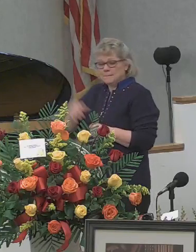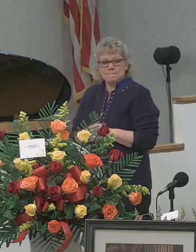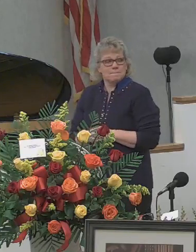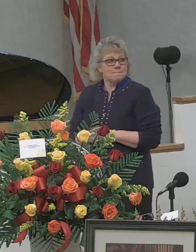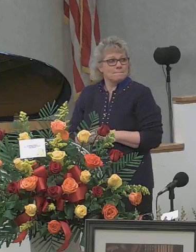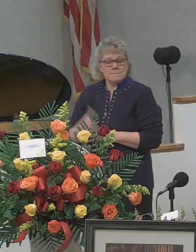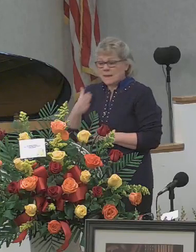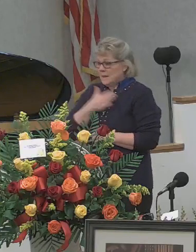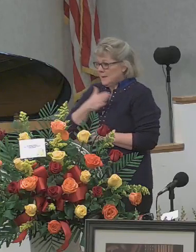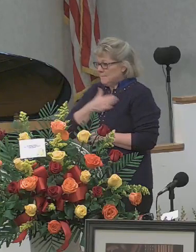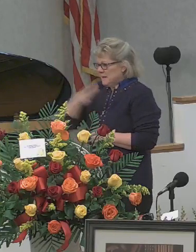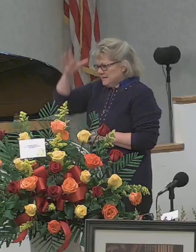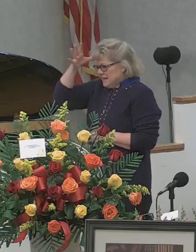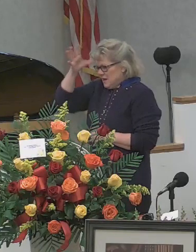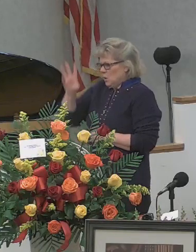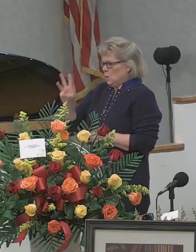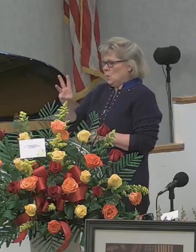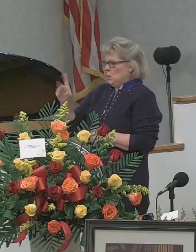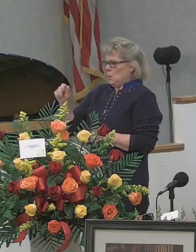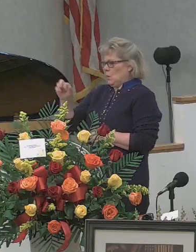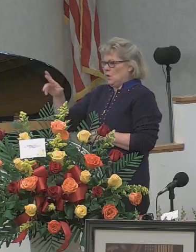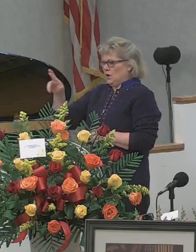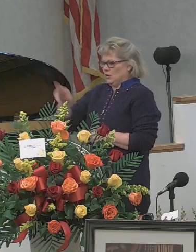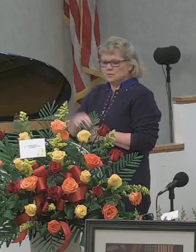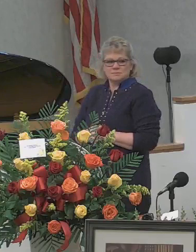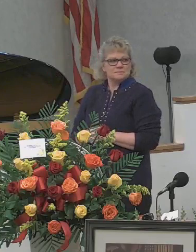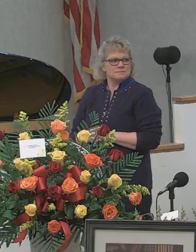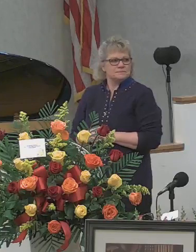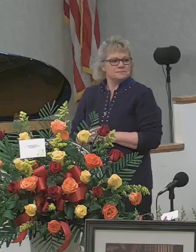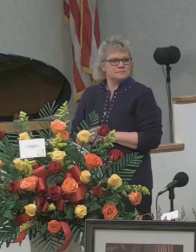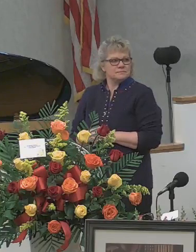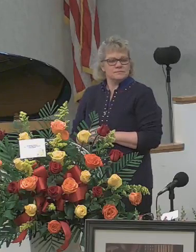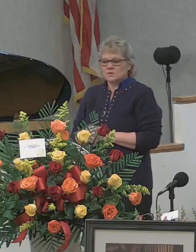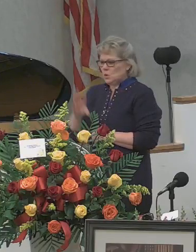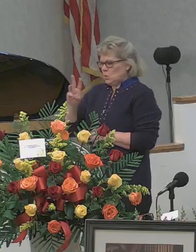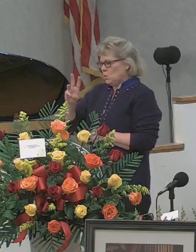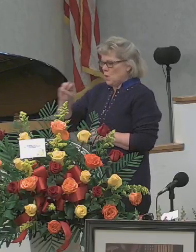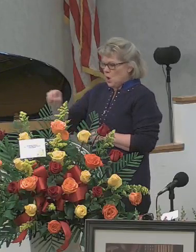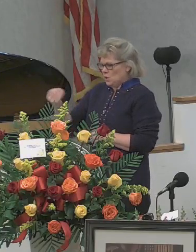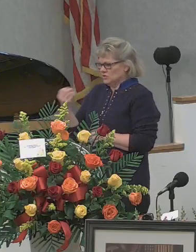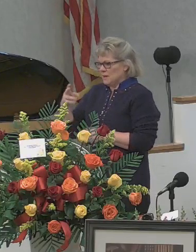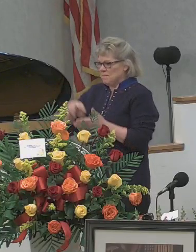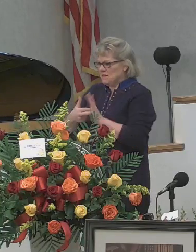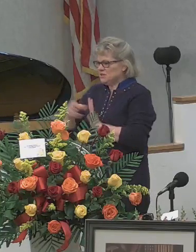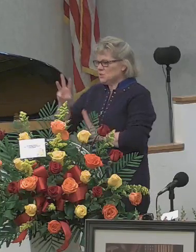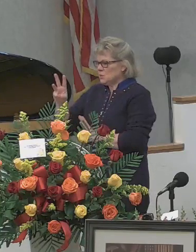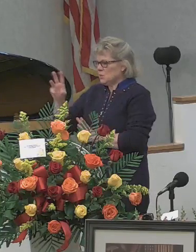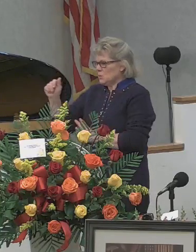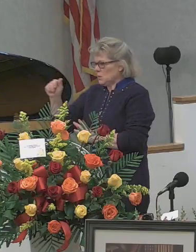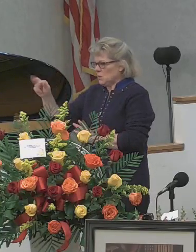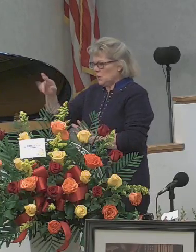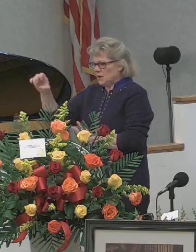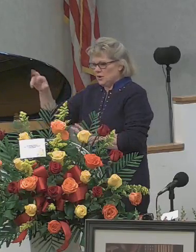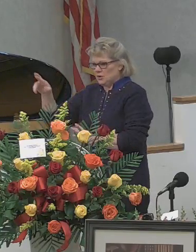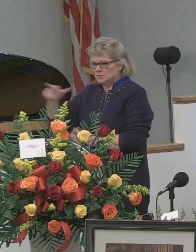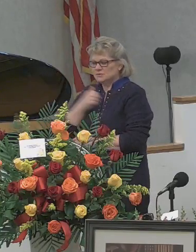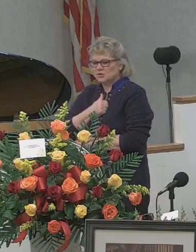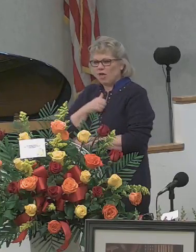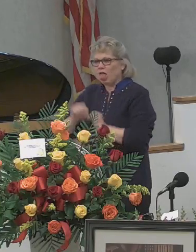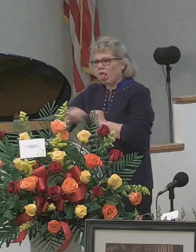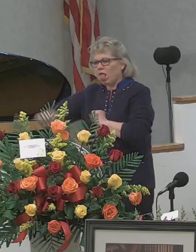My dad was a warrior, was his last name. That's what it meant, at least. I'm sorry I'm taking so long,